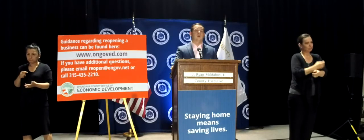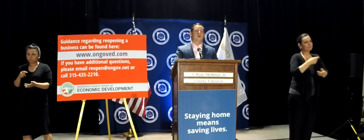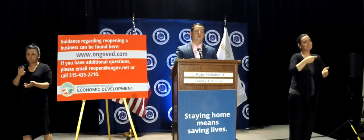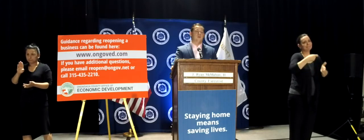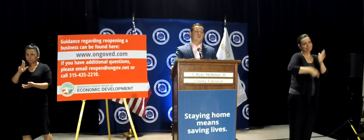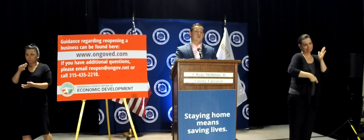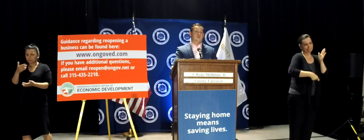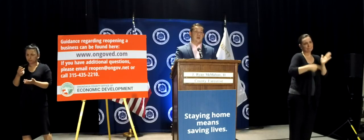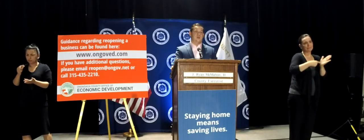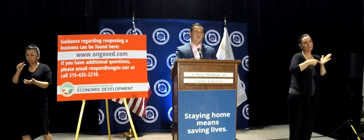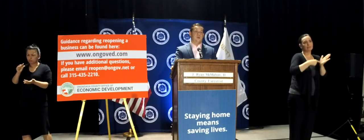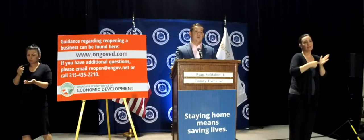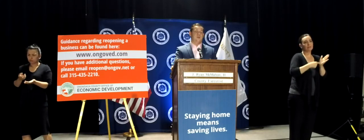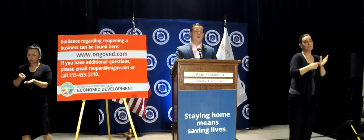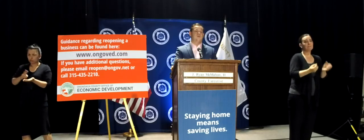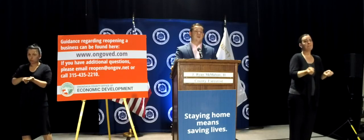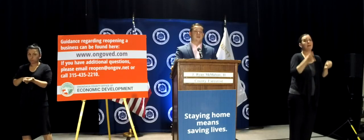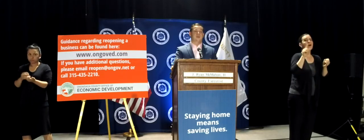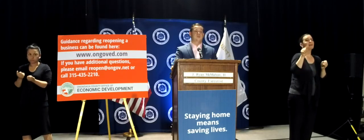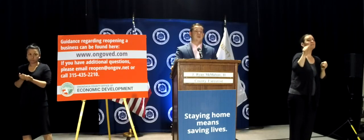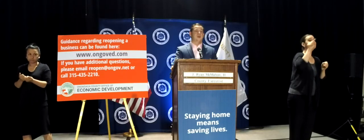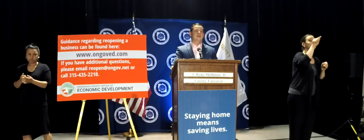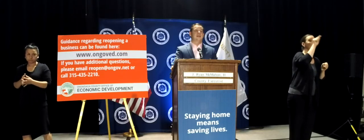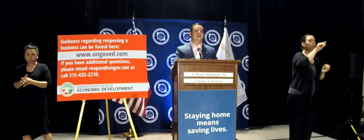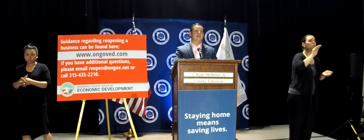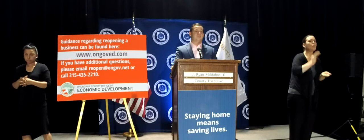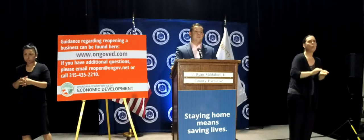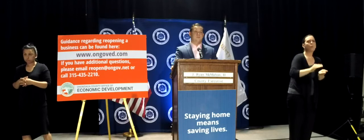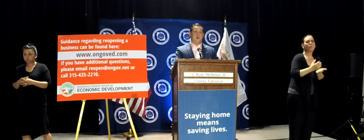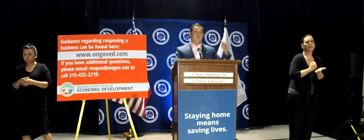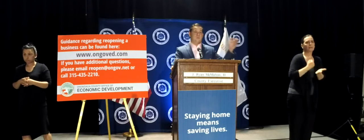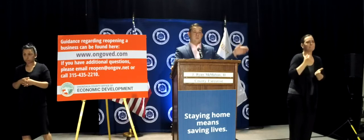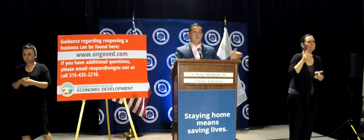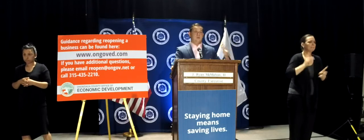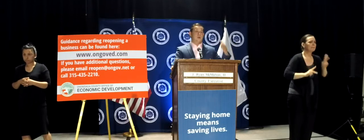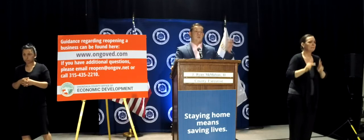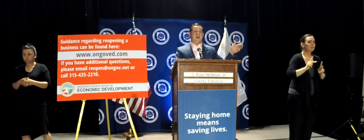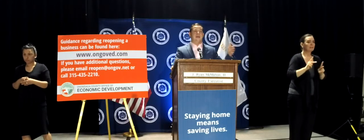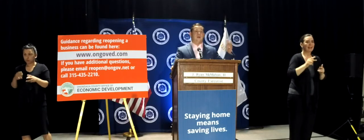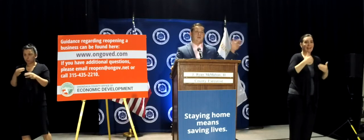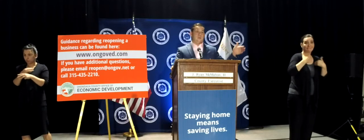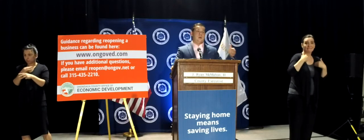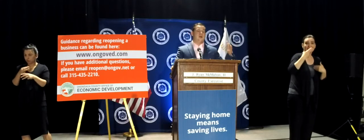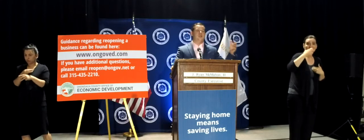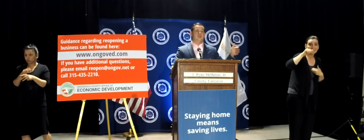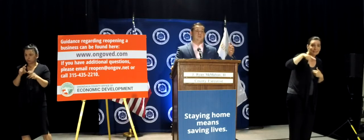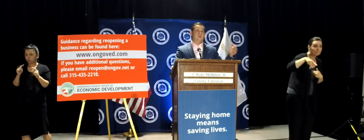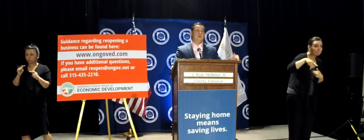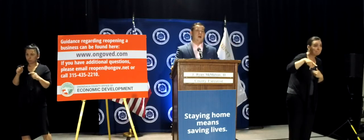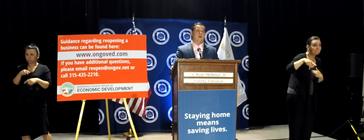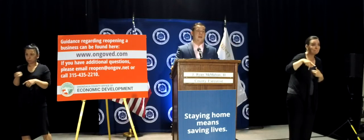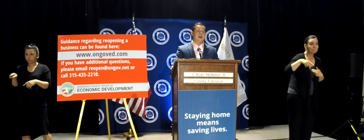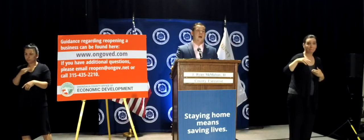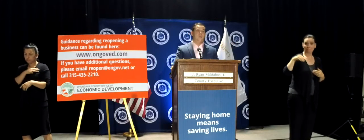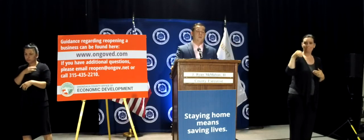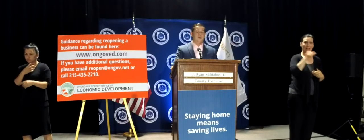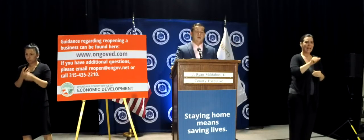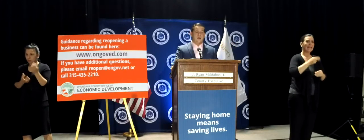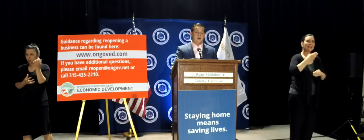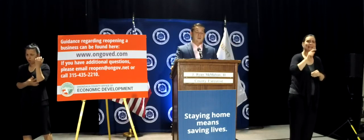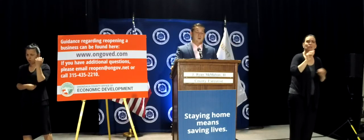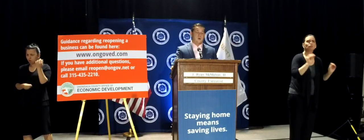of the low-income individuals in our community and people on fixed incomes get HEAP. They don't pay their energy. They get